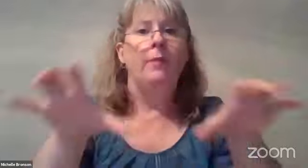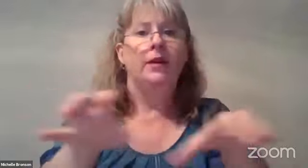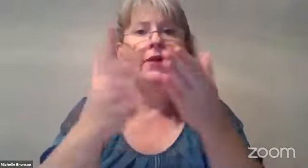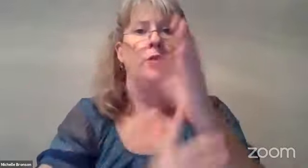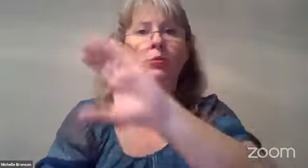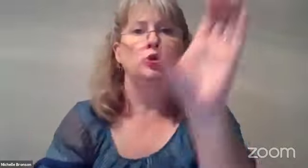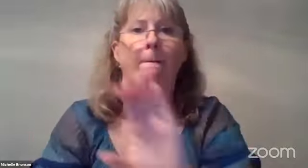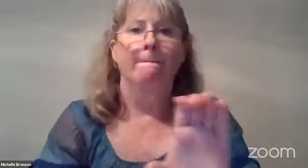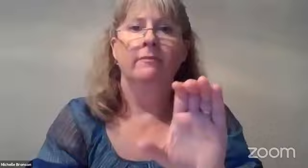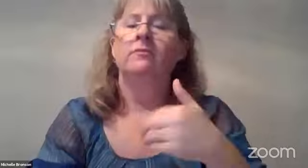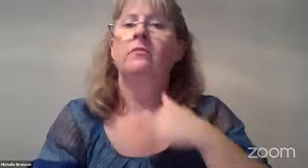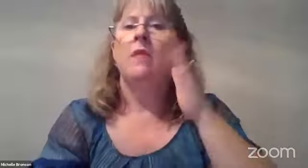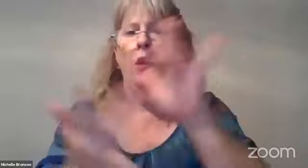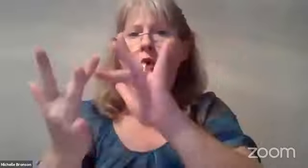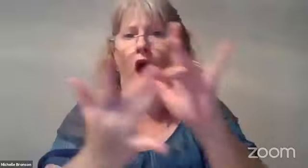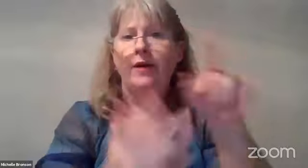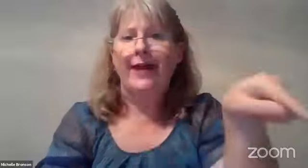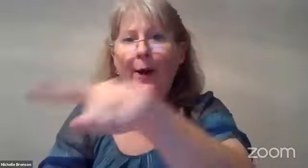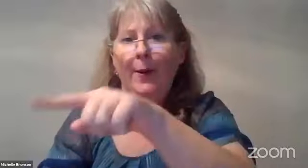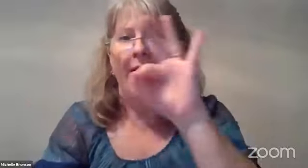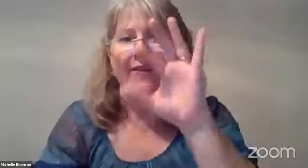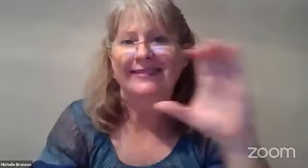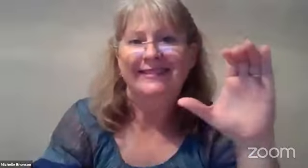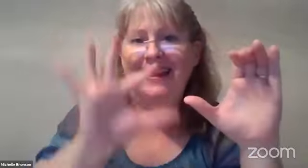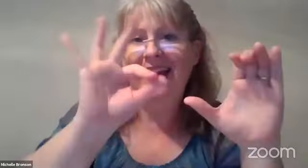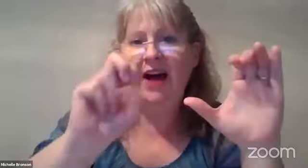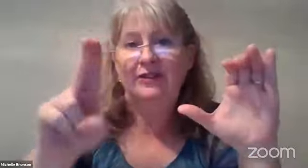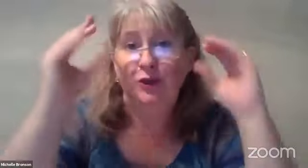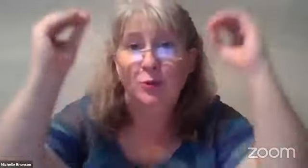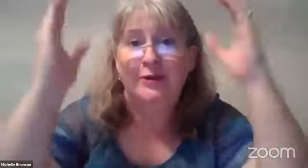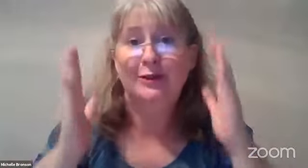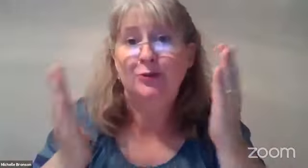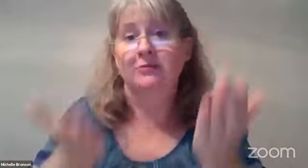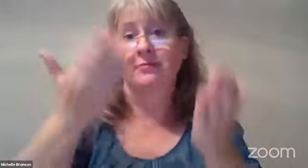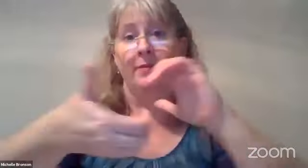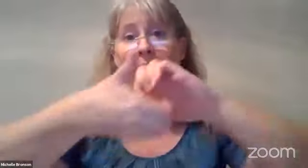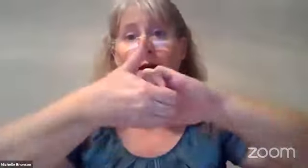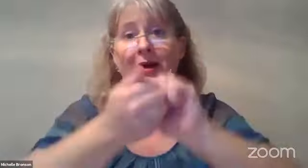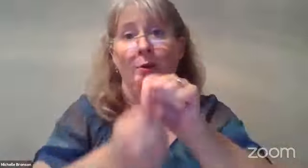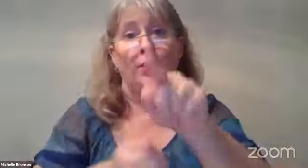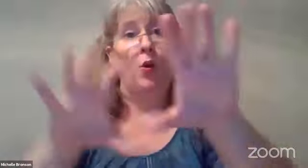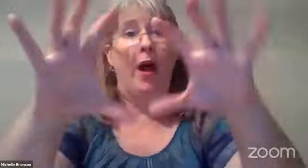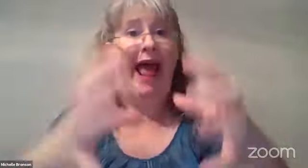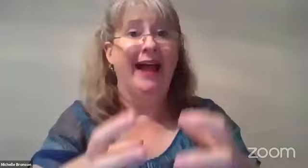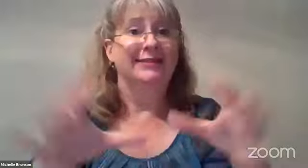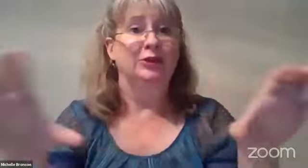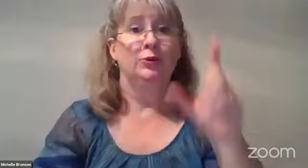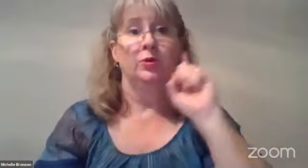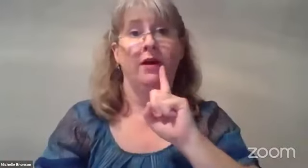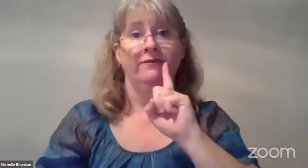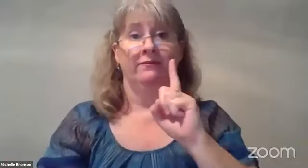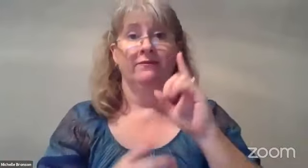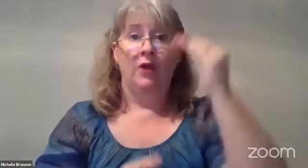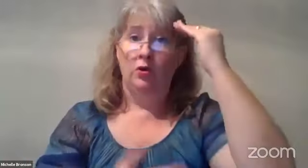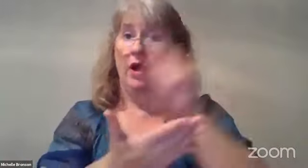ways that we can host activities and workshops via Zoom for Deaf Awareness Week, partnering with the local colleges and universities to